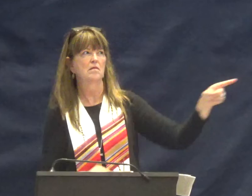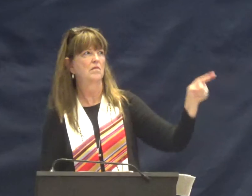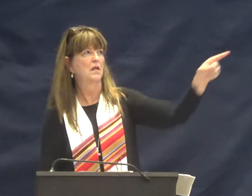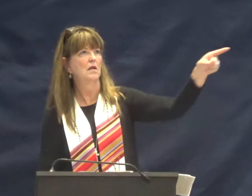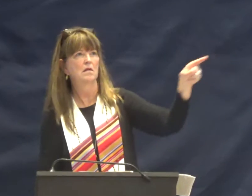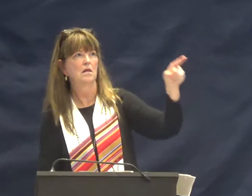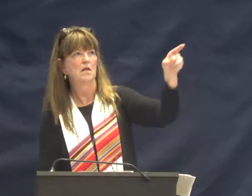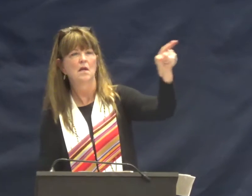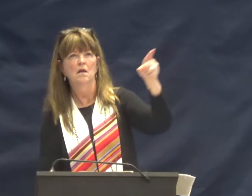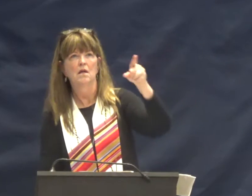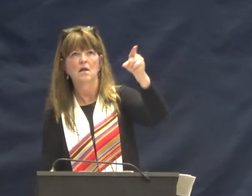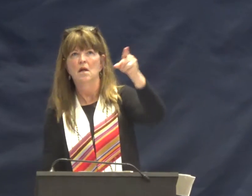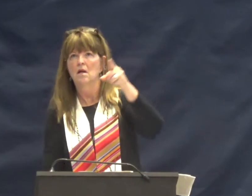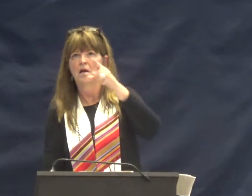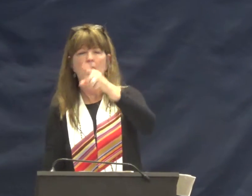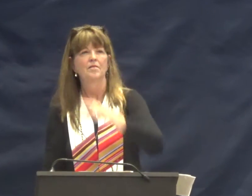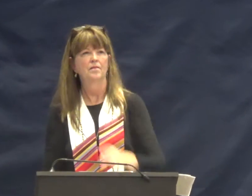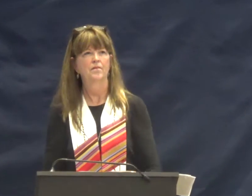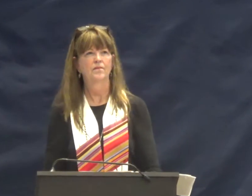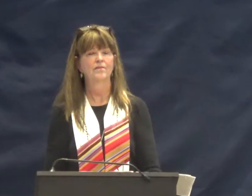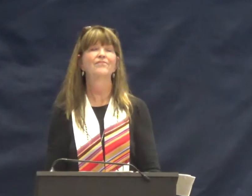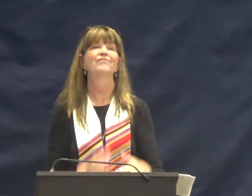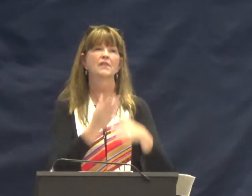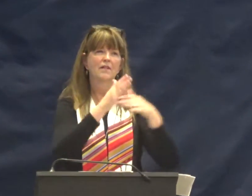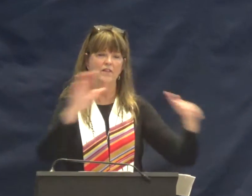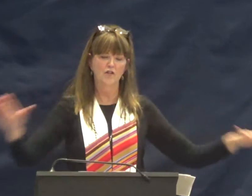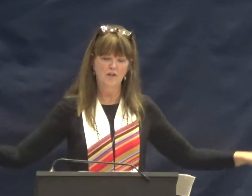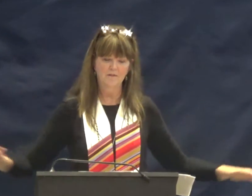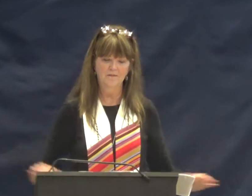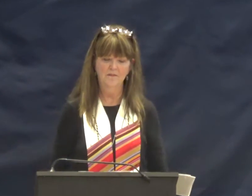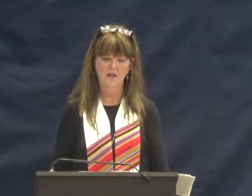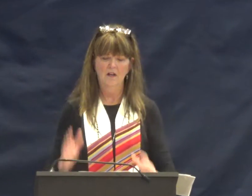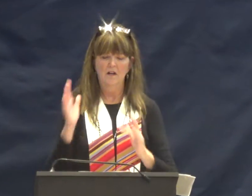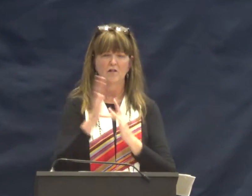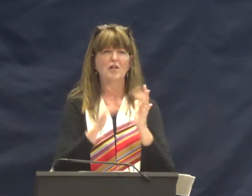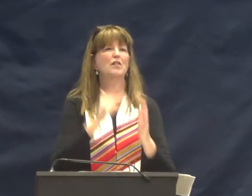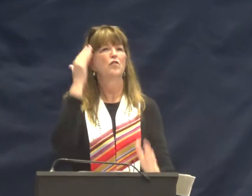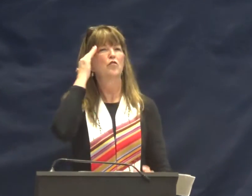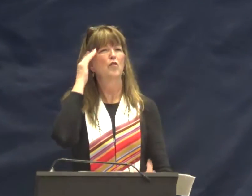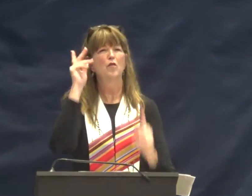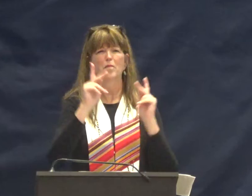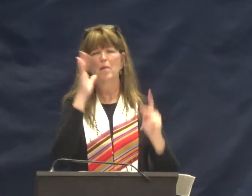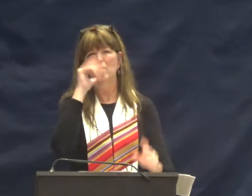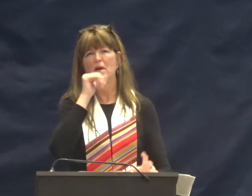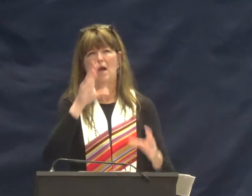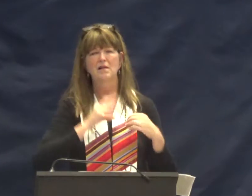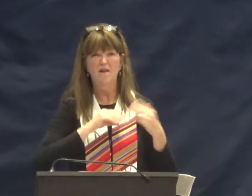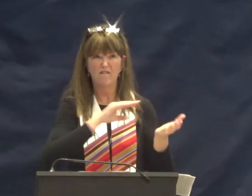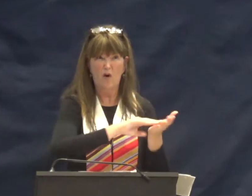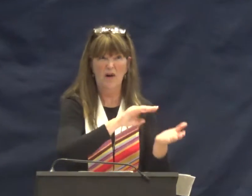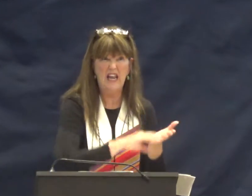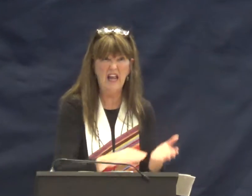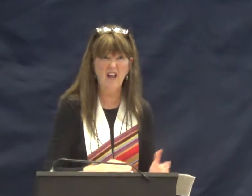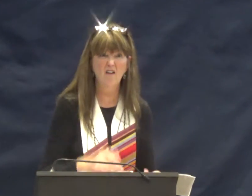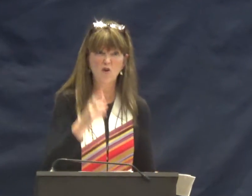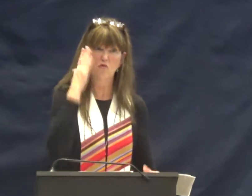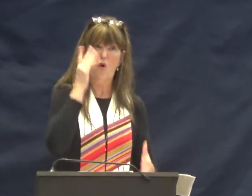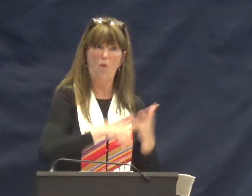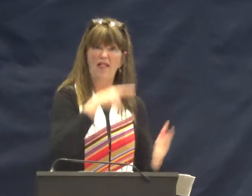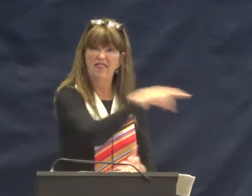everyone. They would say, well, no, I hate these folks and those folks and those folks. And there would be division. Jesus knew that people wouldn't